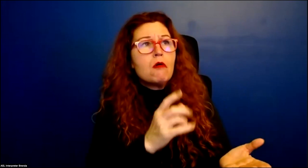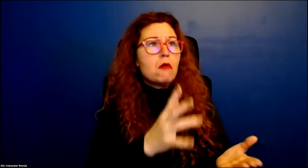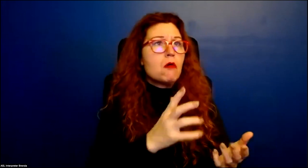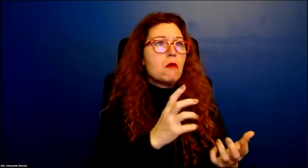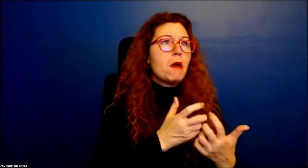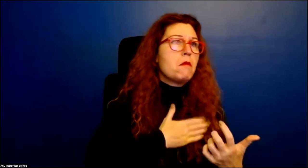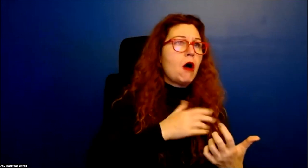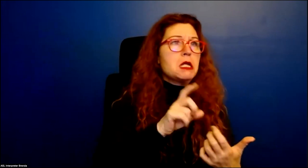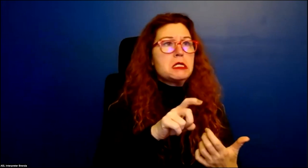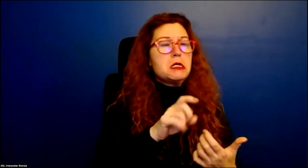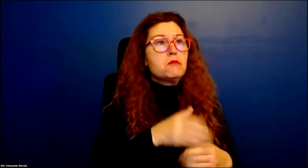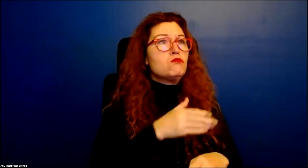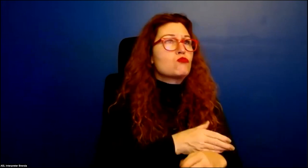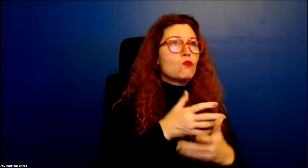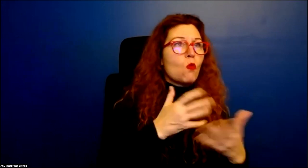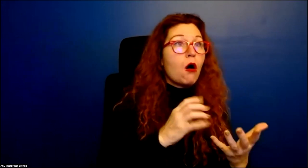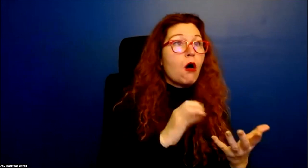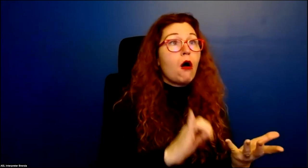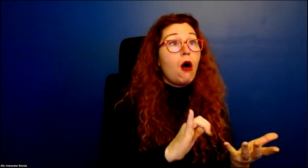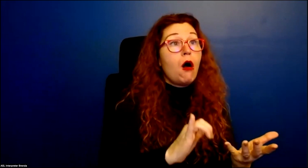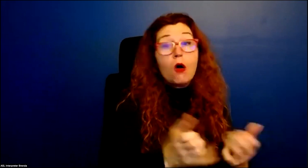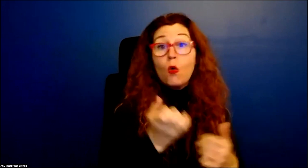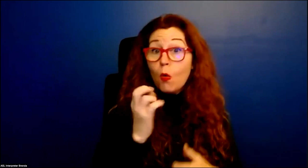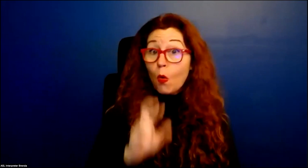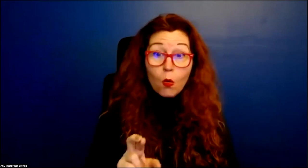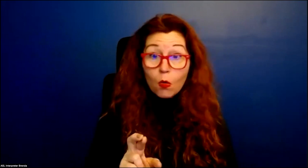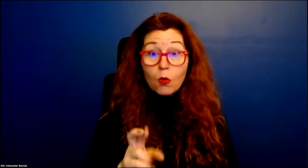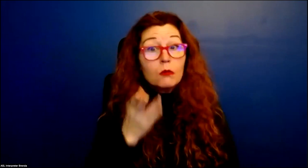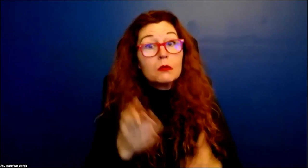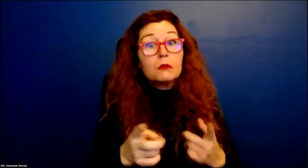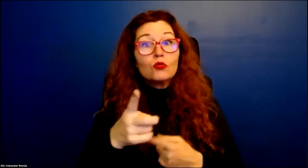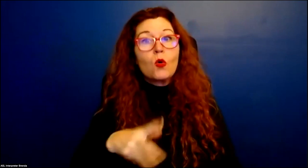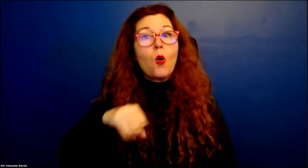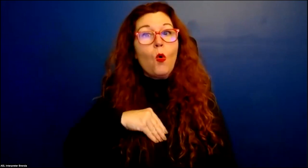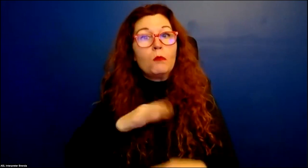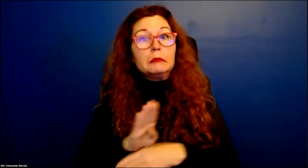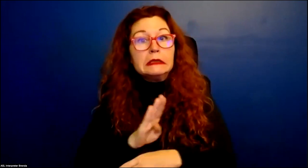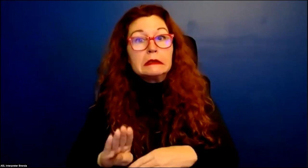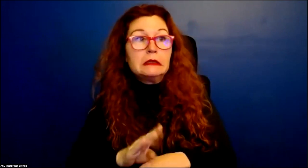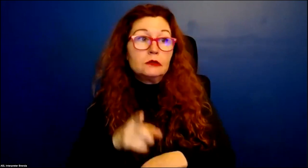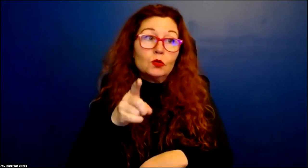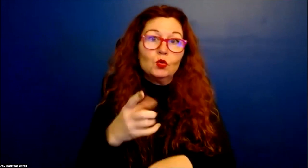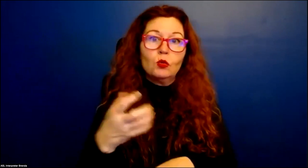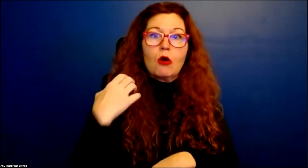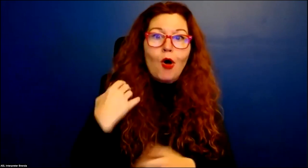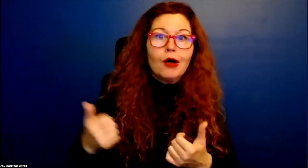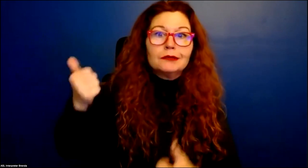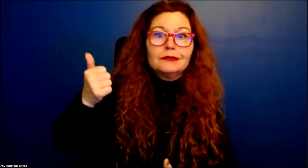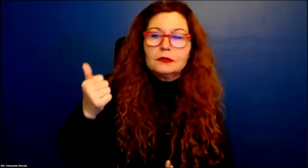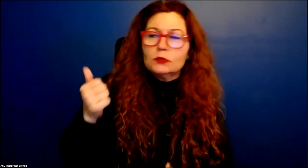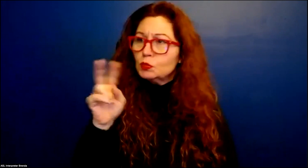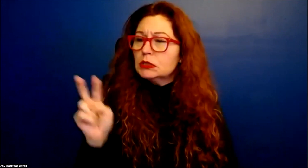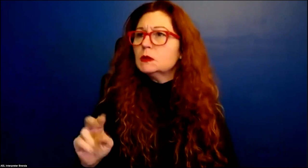how they as an employer could be more accommodating for that employee. So I strongly encourage folks, if you